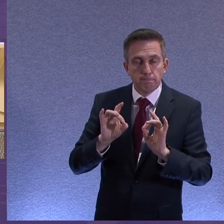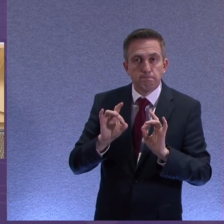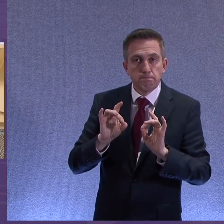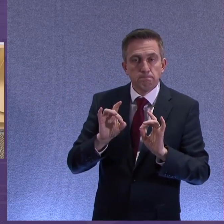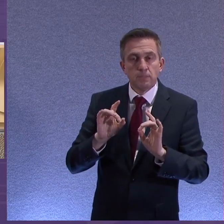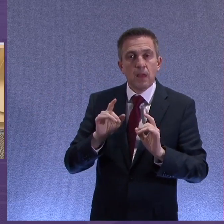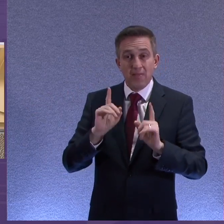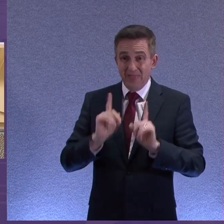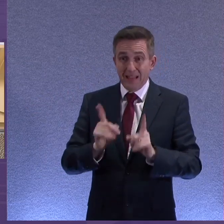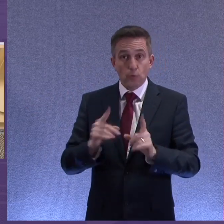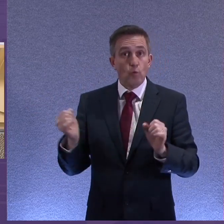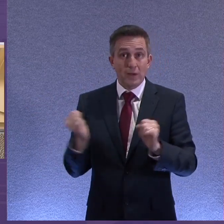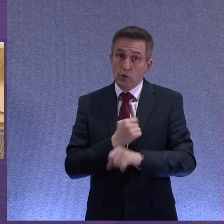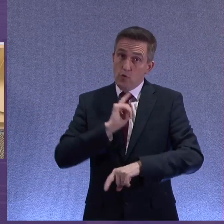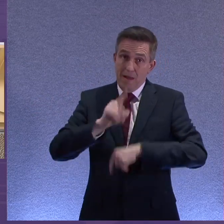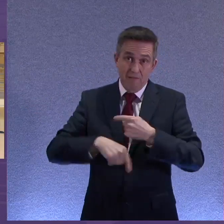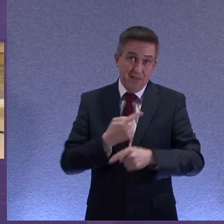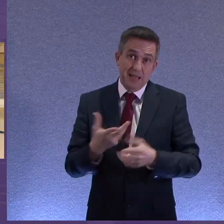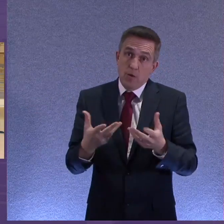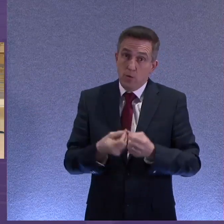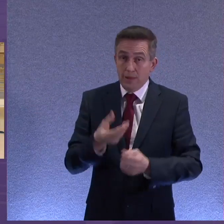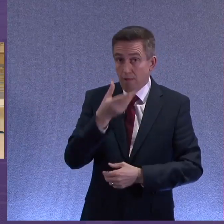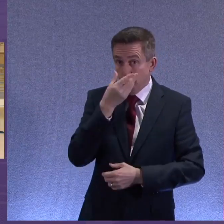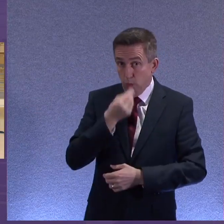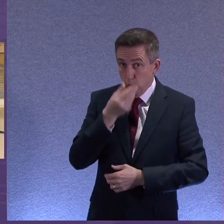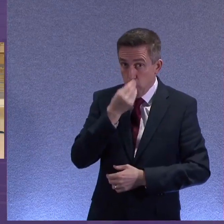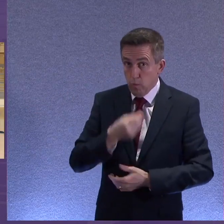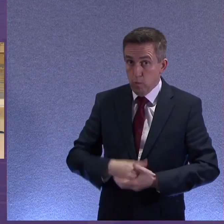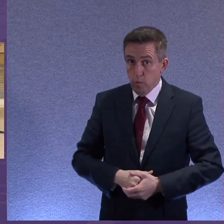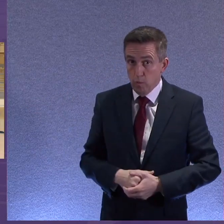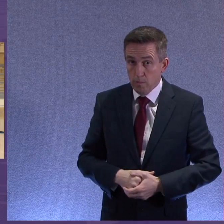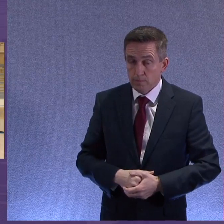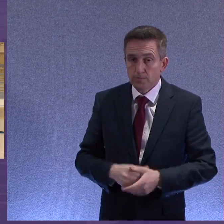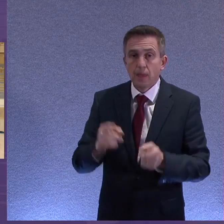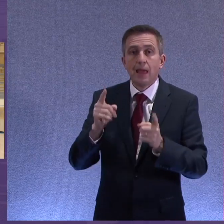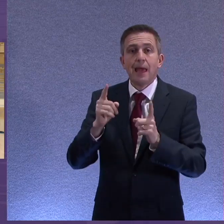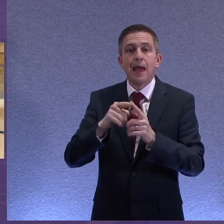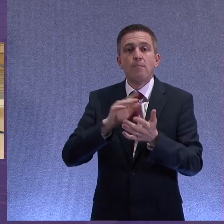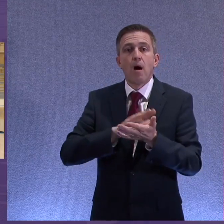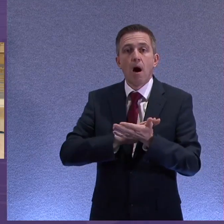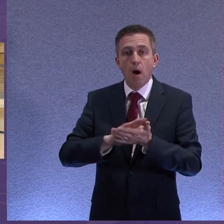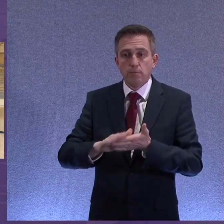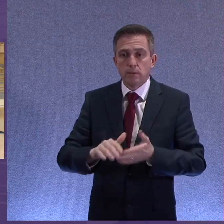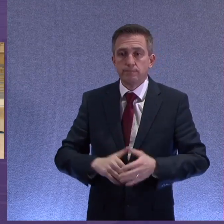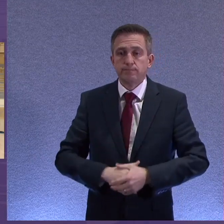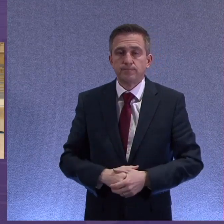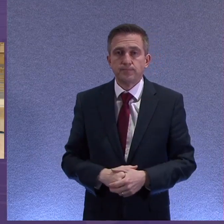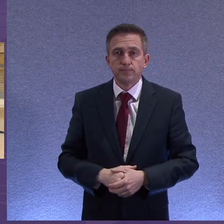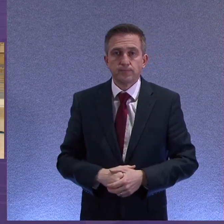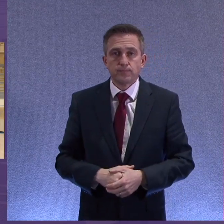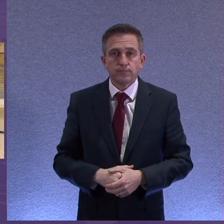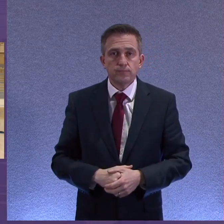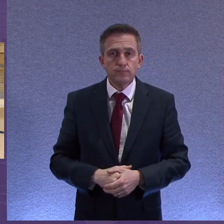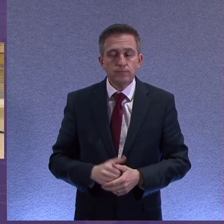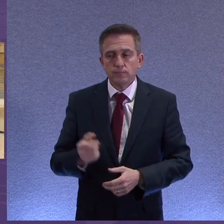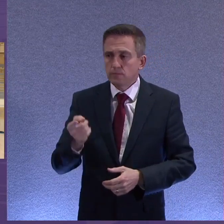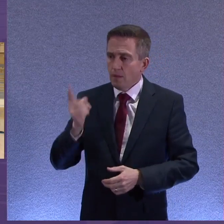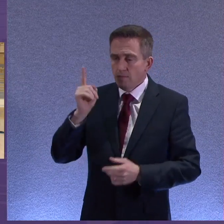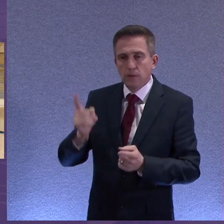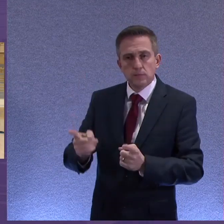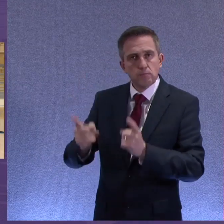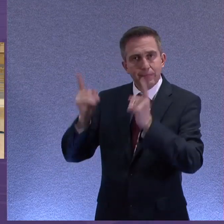to what we do every year with flu. Emma Harper to be followed by Maurice Golden. The First Minister has